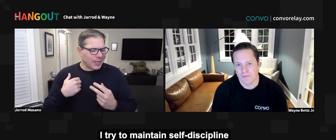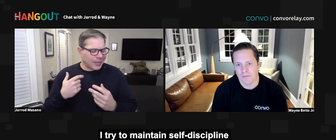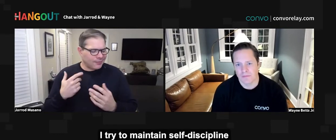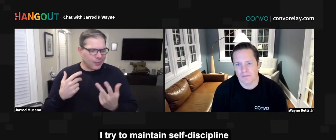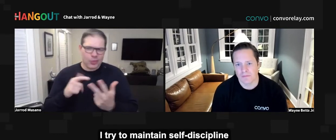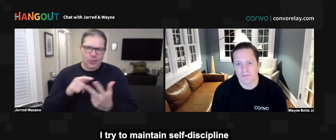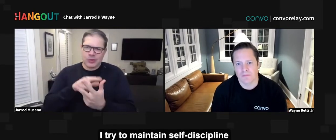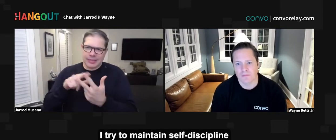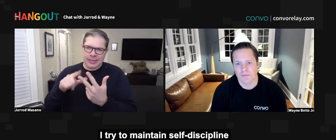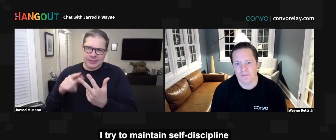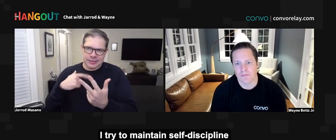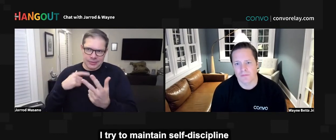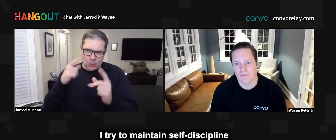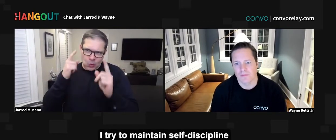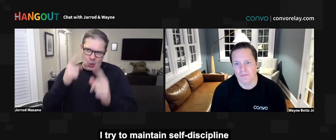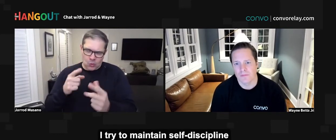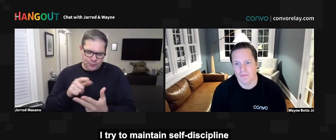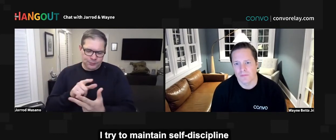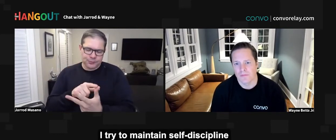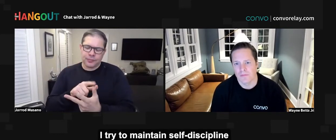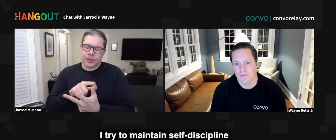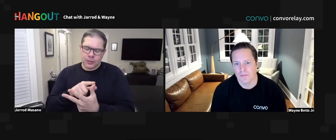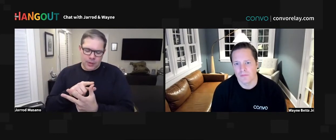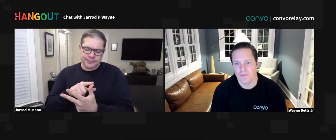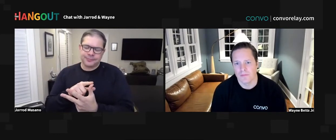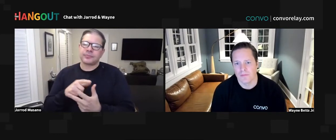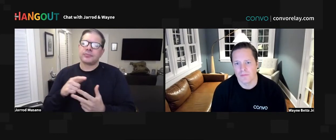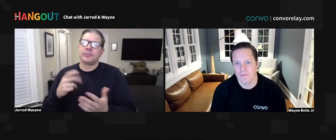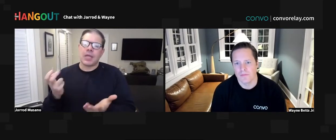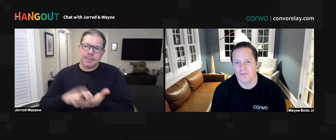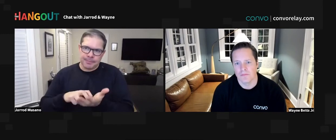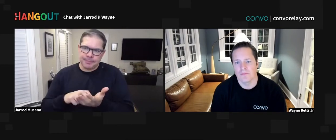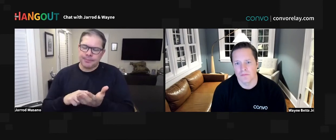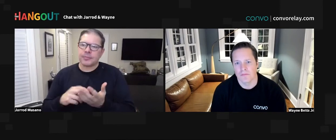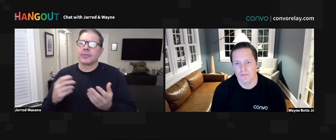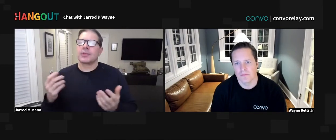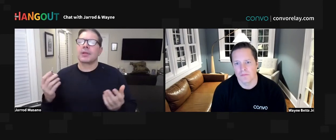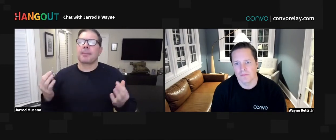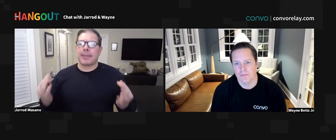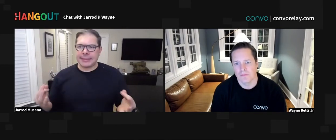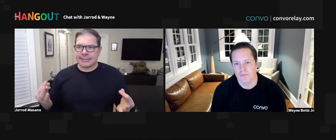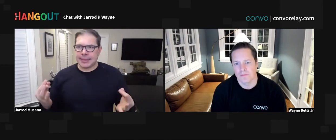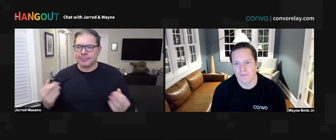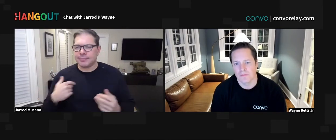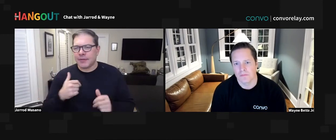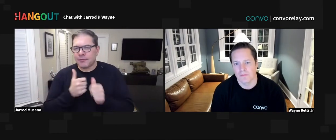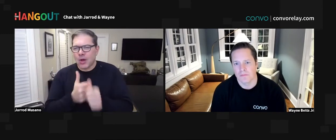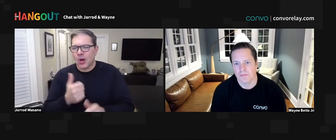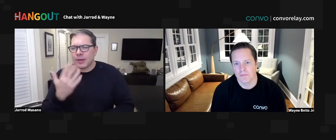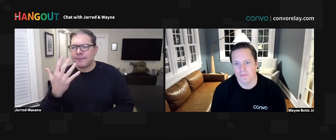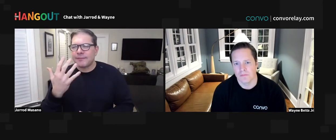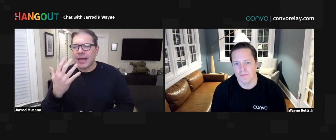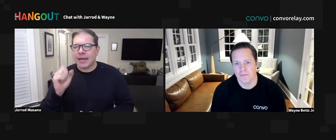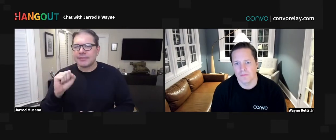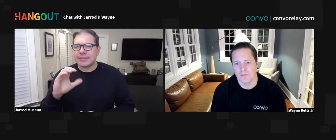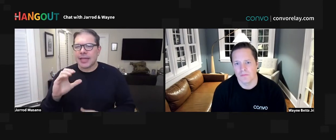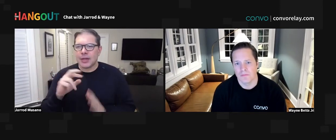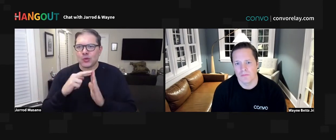try to maintain self-discipline with 3 things. I have 3 goals. One is, when I get up,